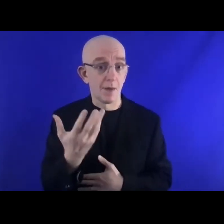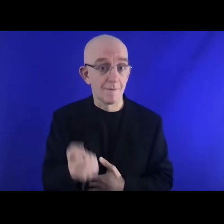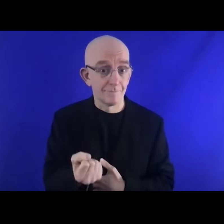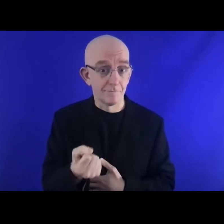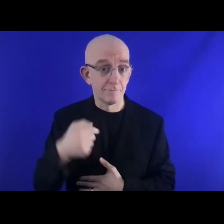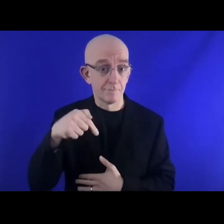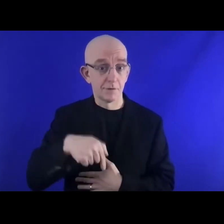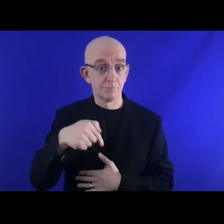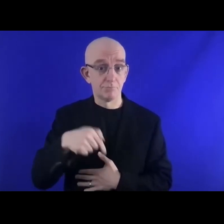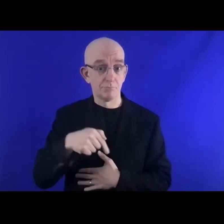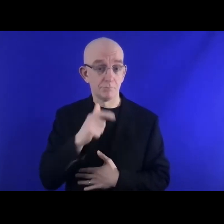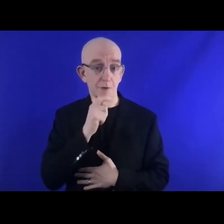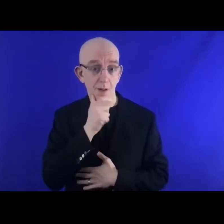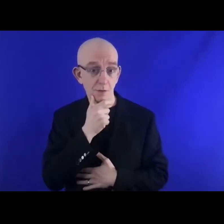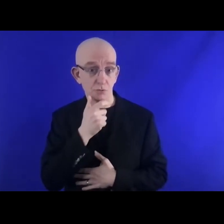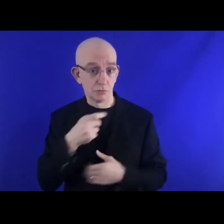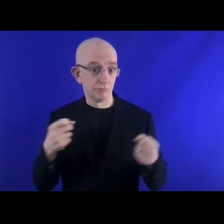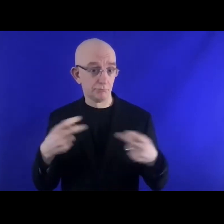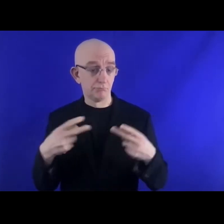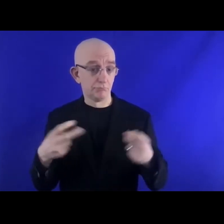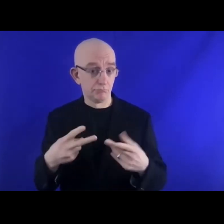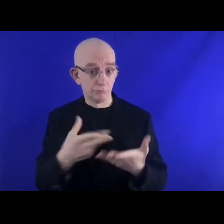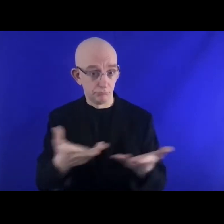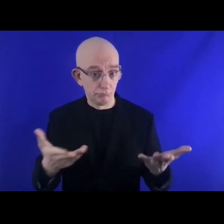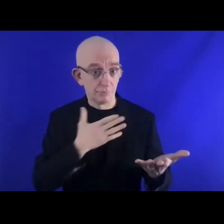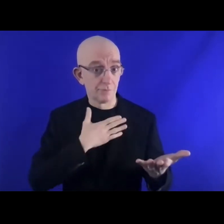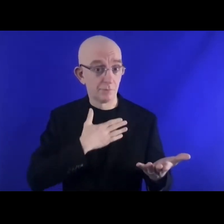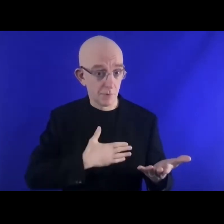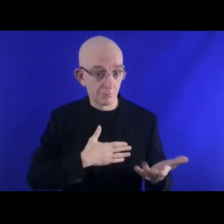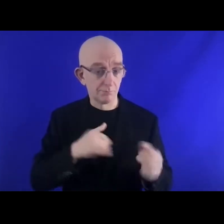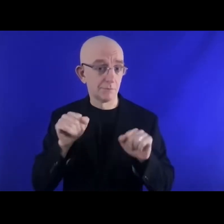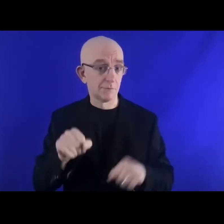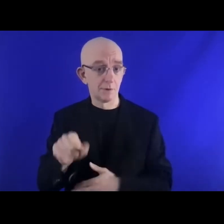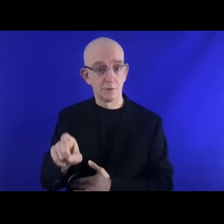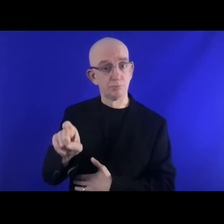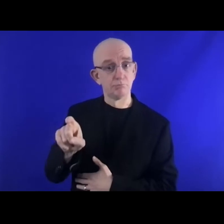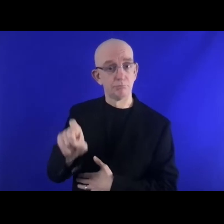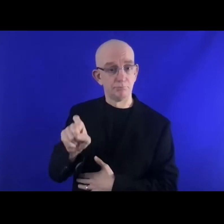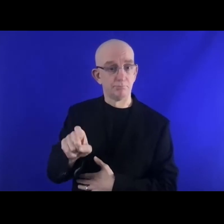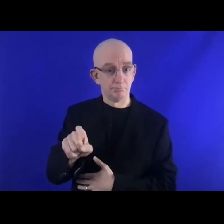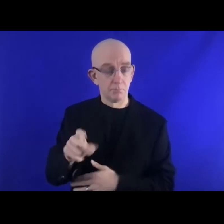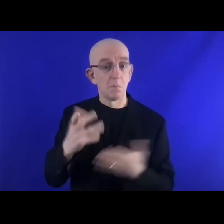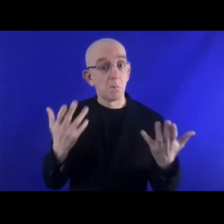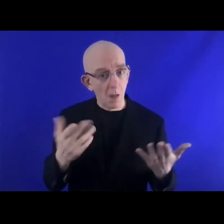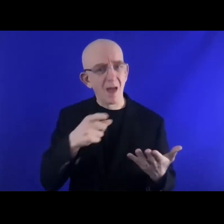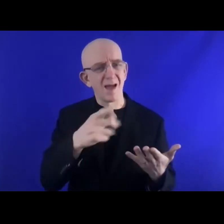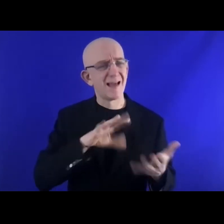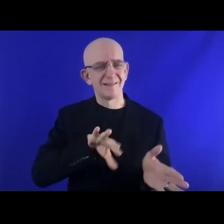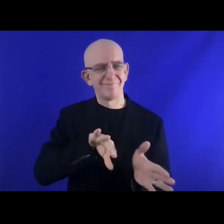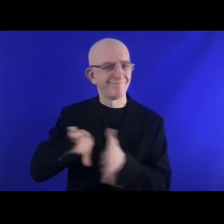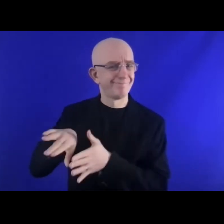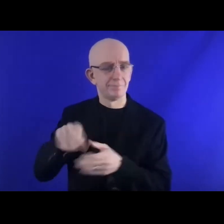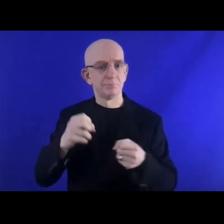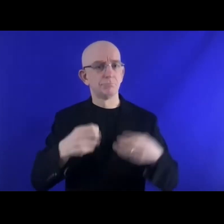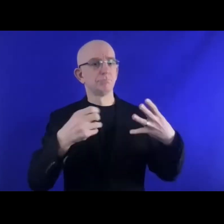you have a link on the chat box. Please take a few moments to choose your preferred language or option,